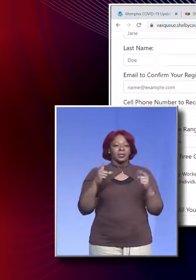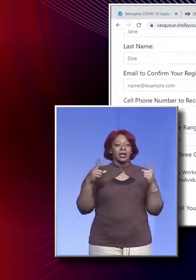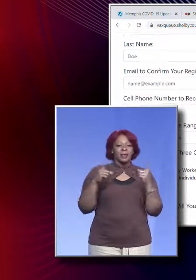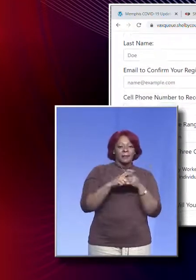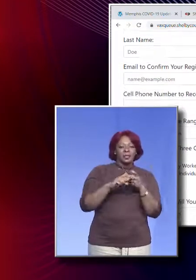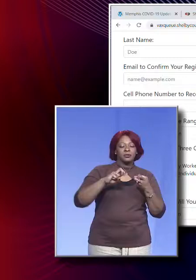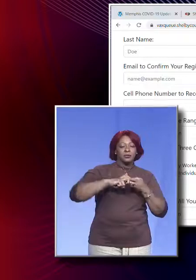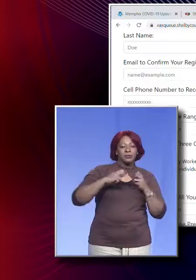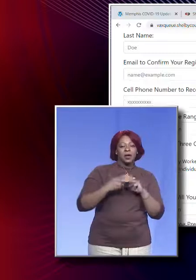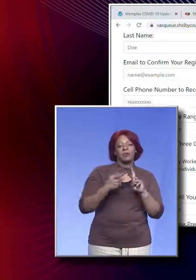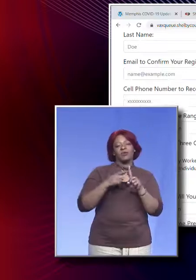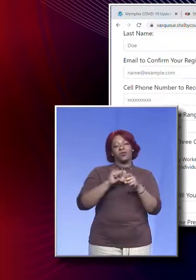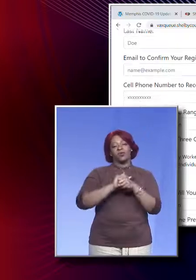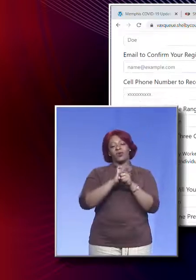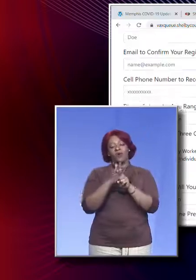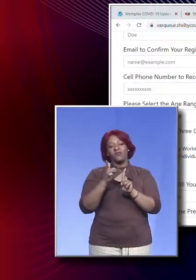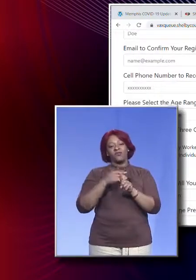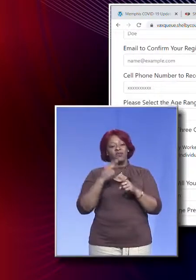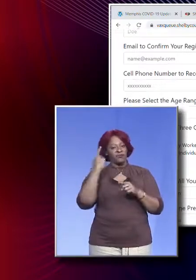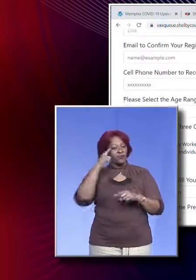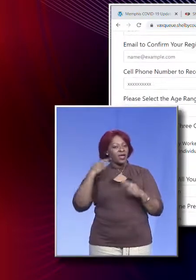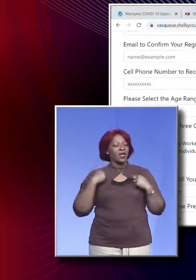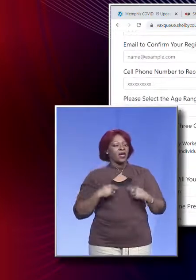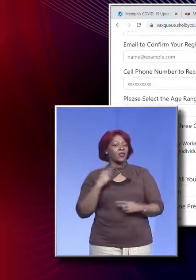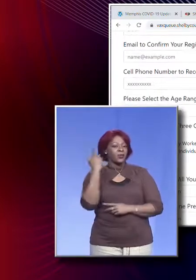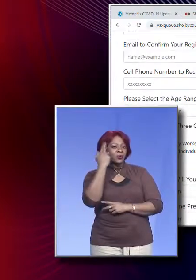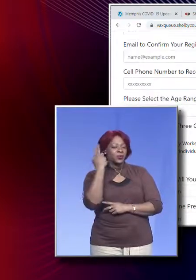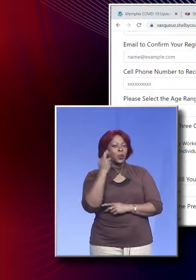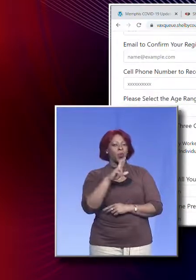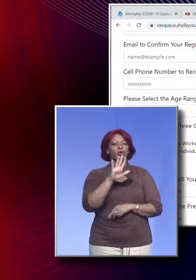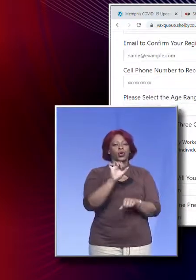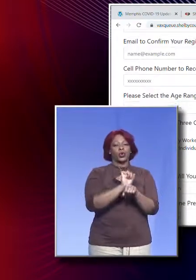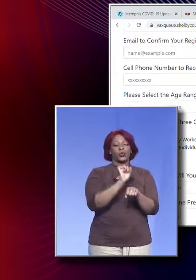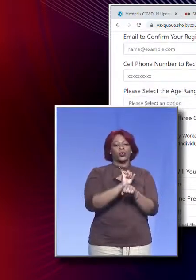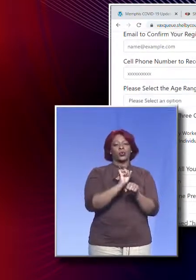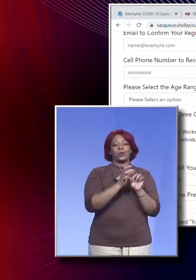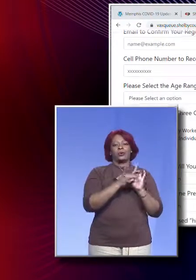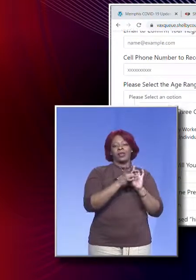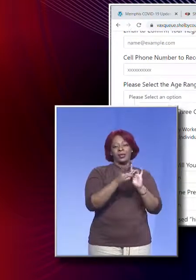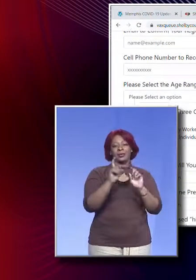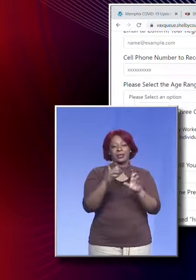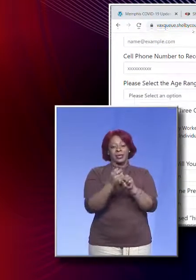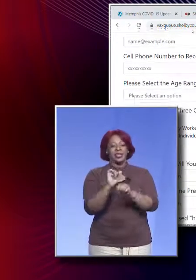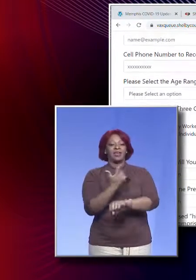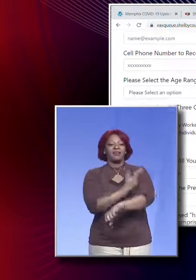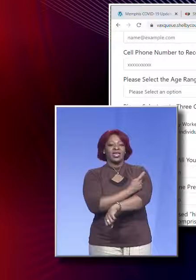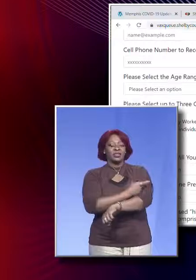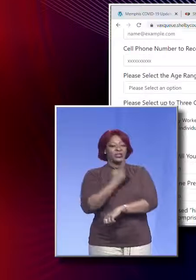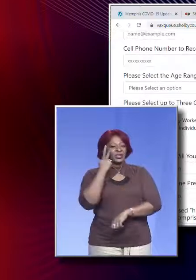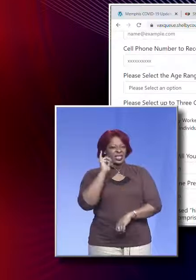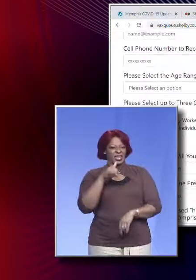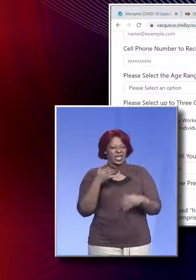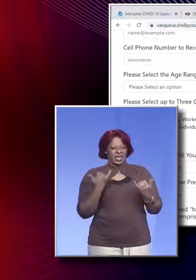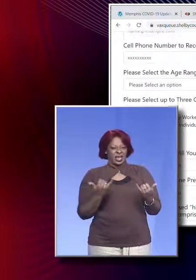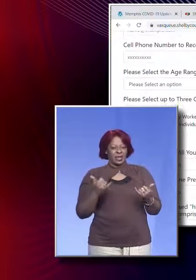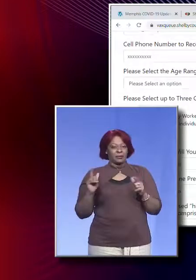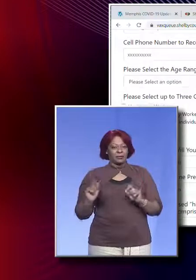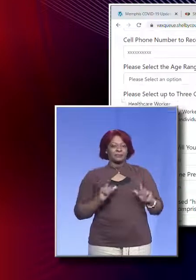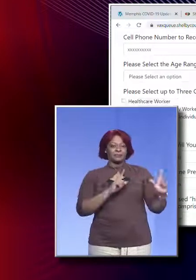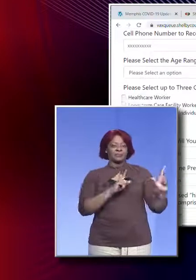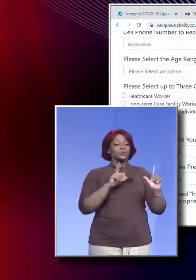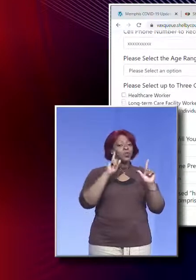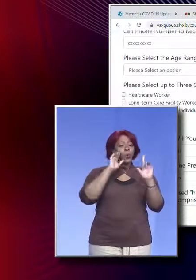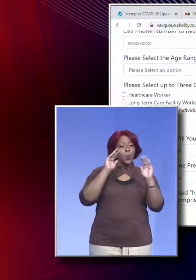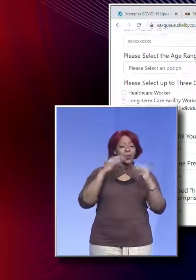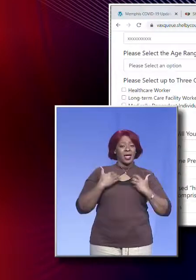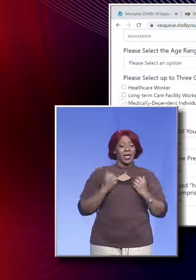from COVID-19 because of a health condition or because of your career. Again, you can see all of that right now. The hope is that this will give the